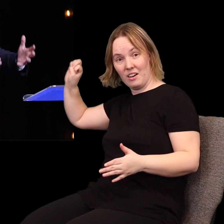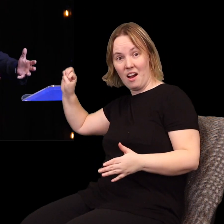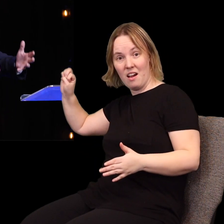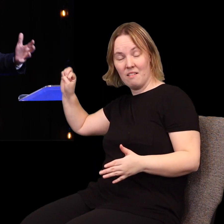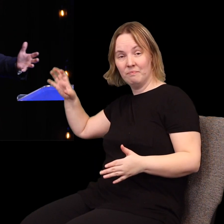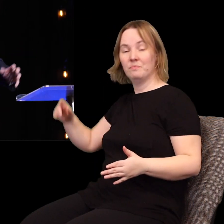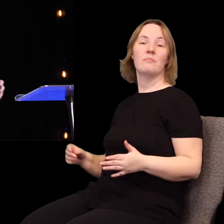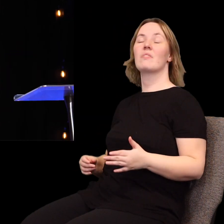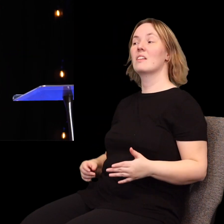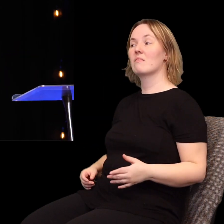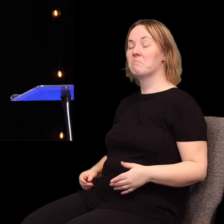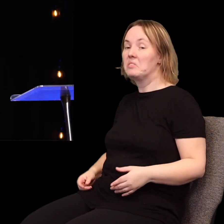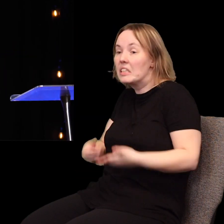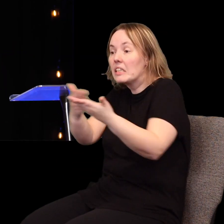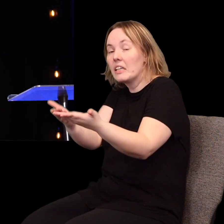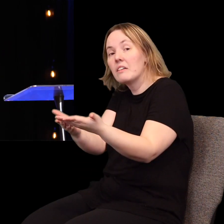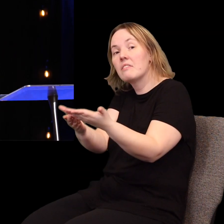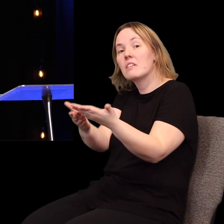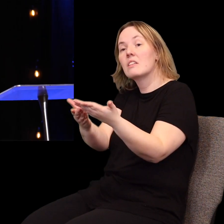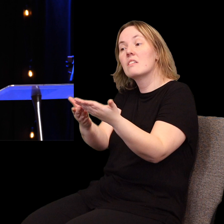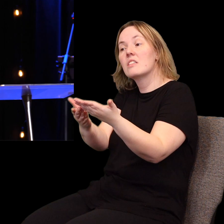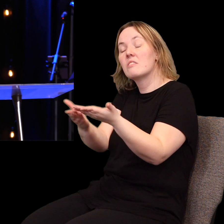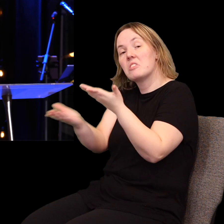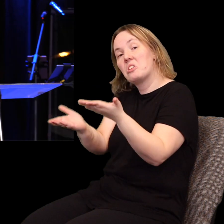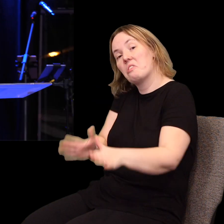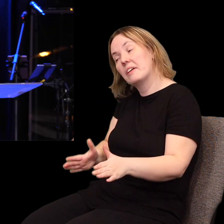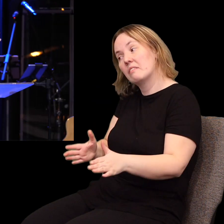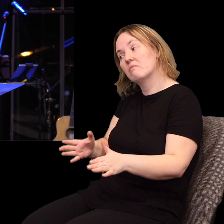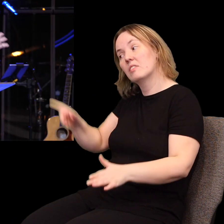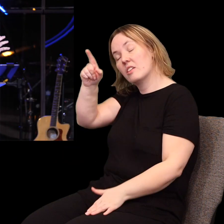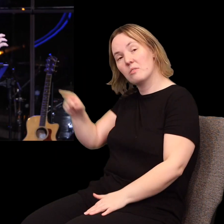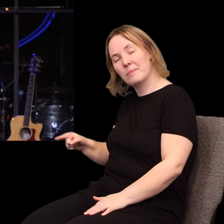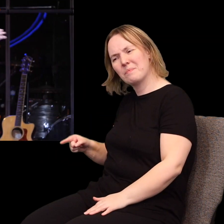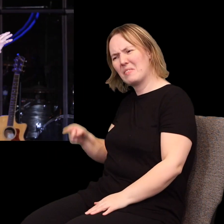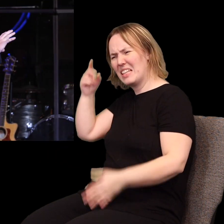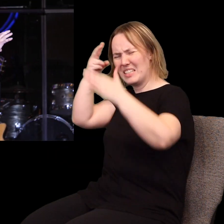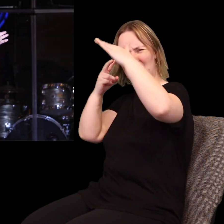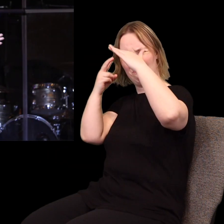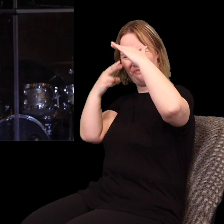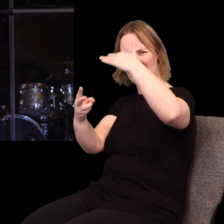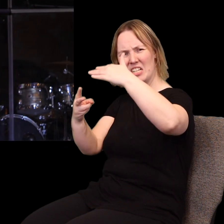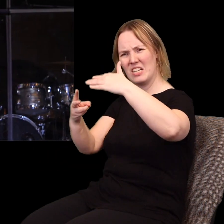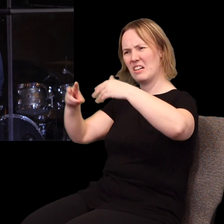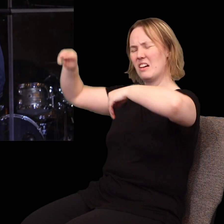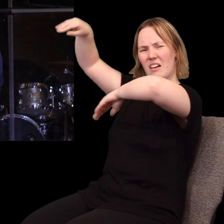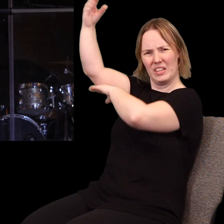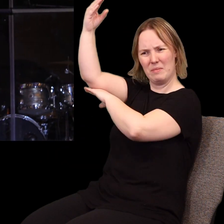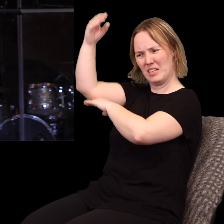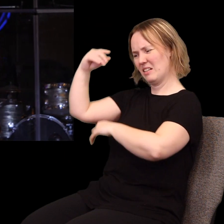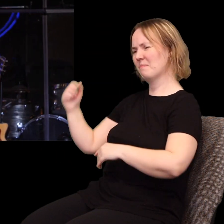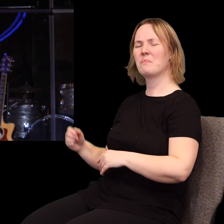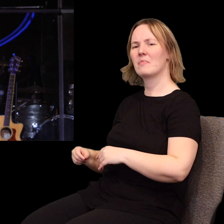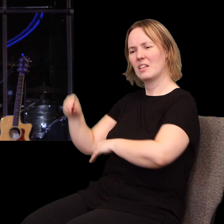interpret a message to his servant Zerubbabel. What's interesting is that this vision of the lampstand and the olive trees